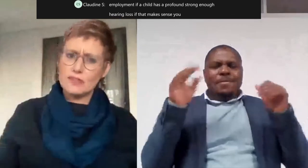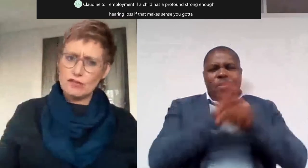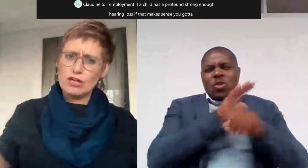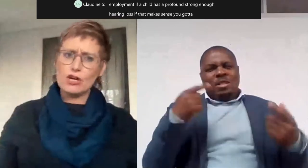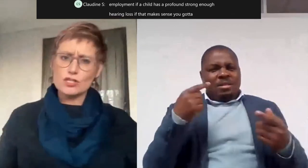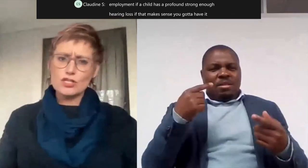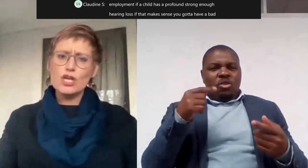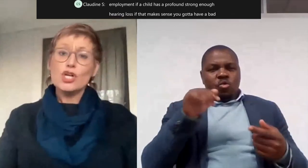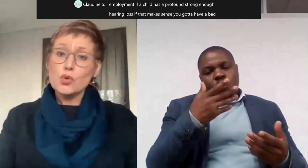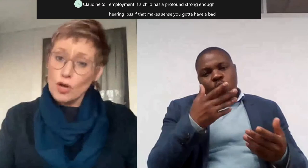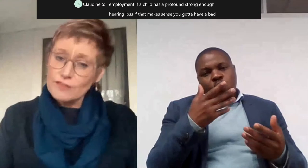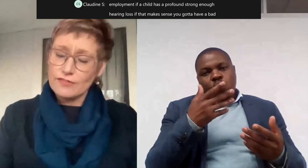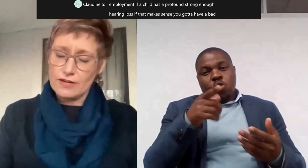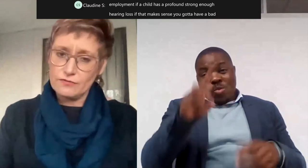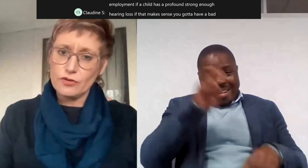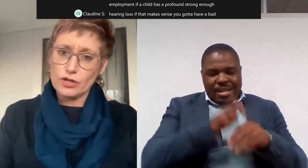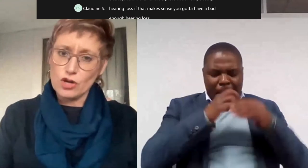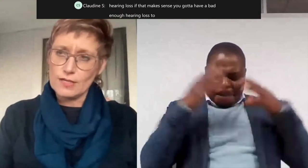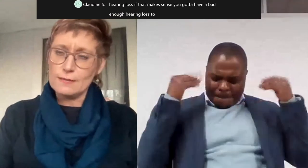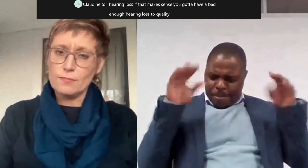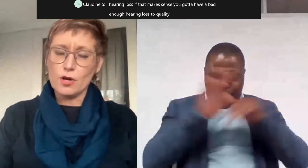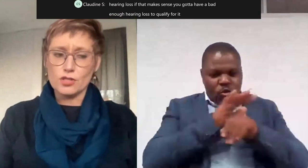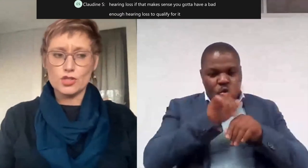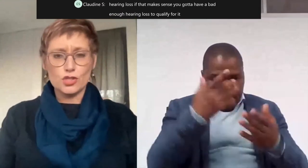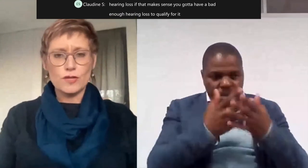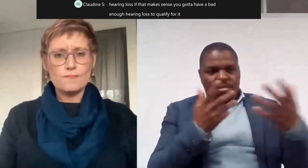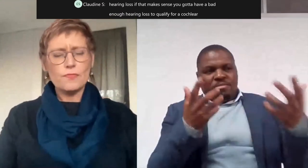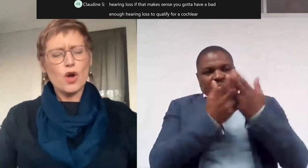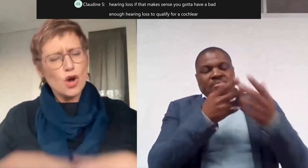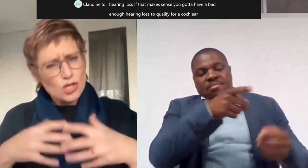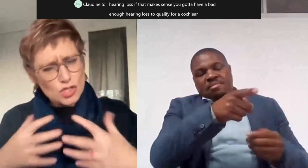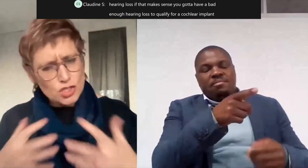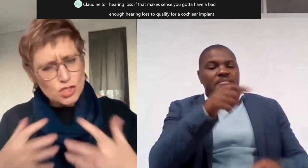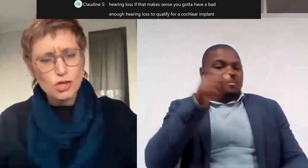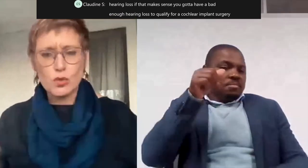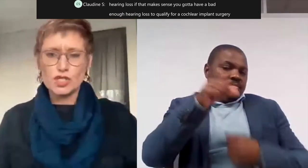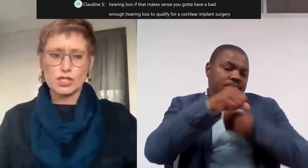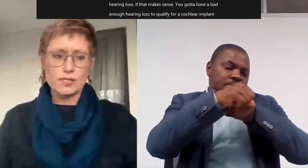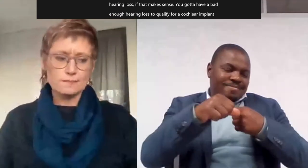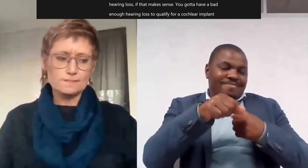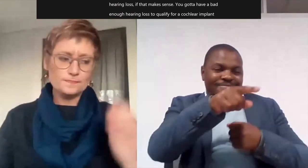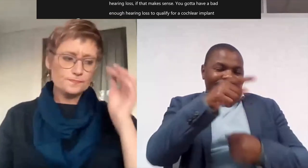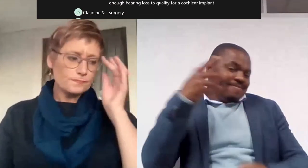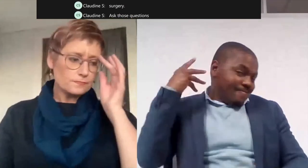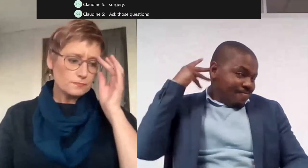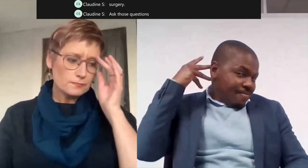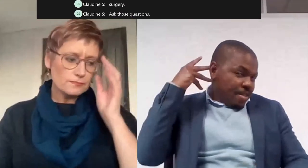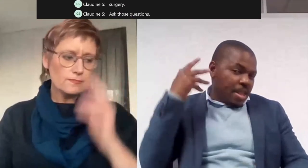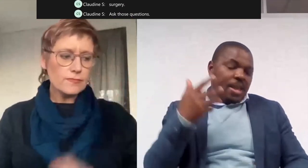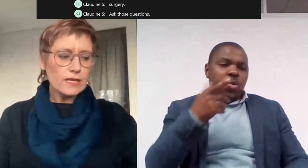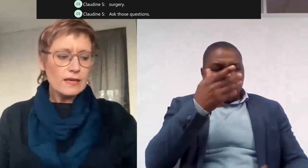a bad enough hearing loss to qualify for a cochlear implant surgery. Ask those questions.